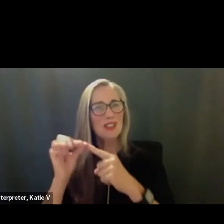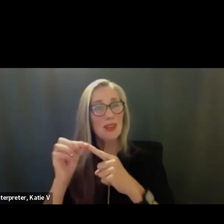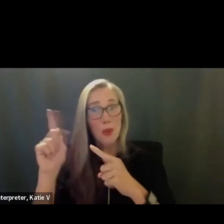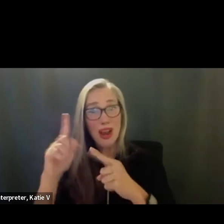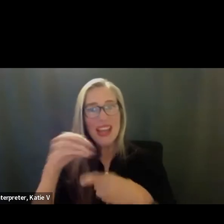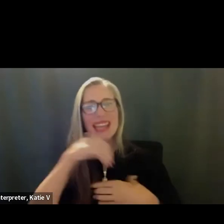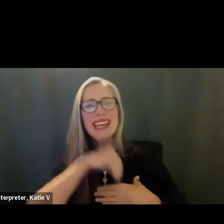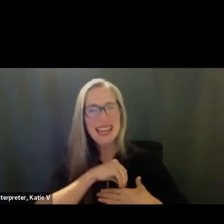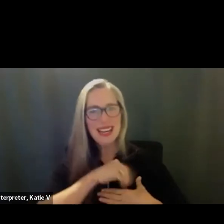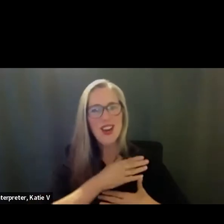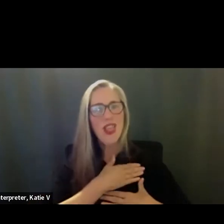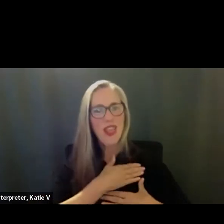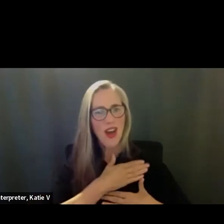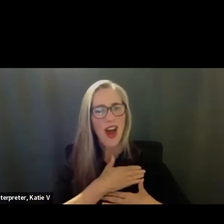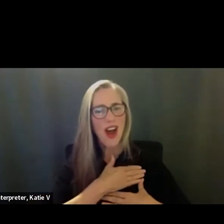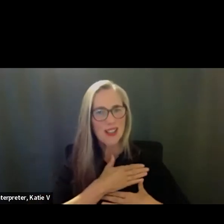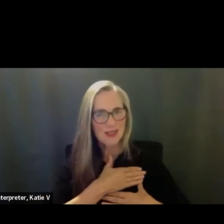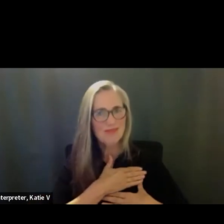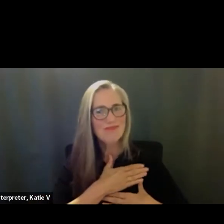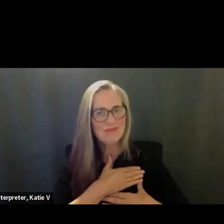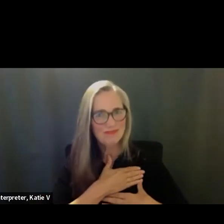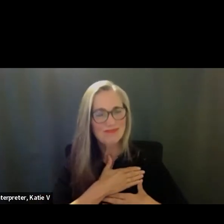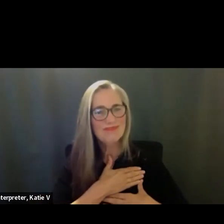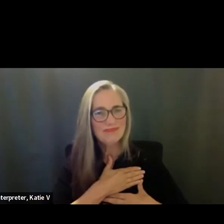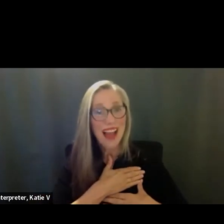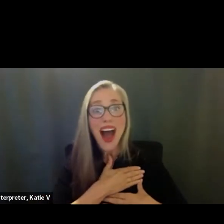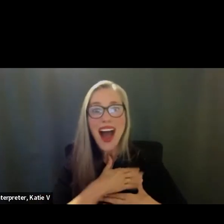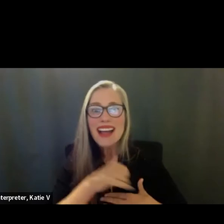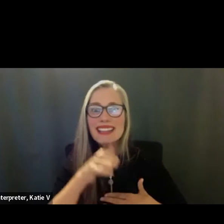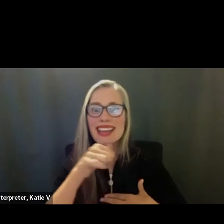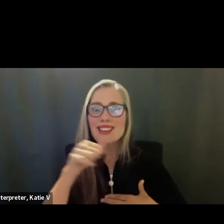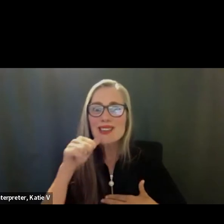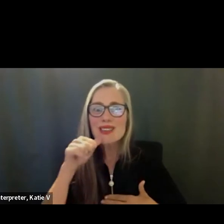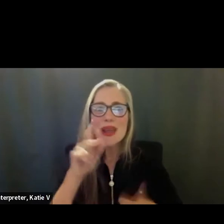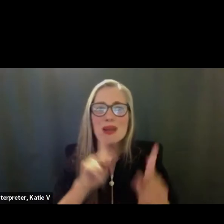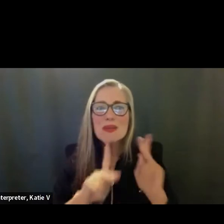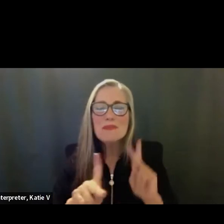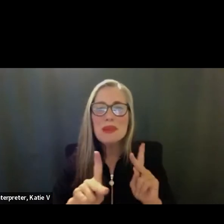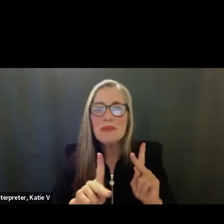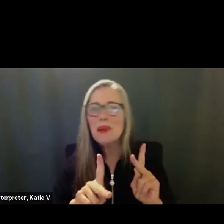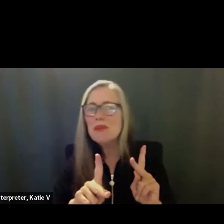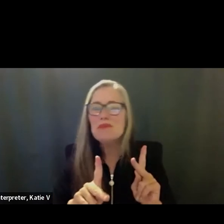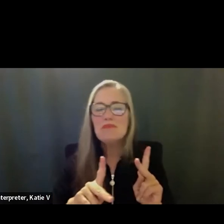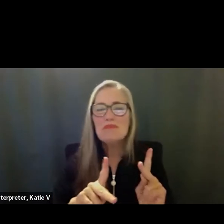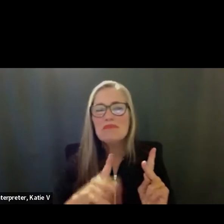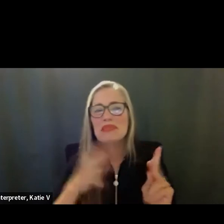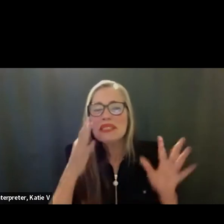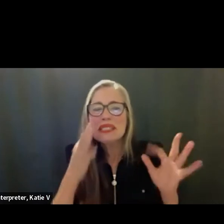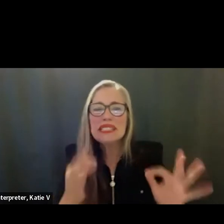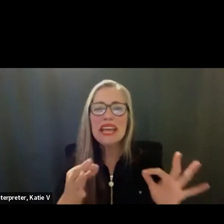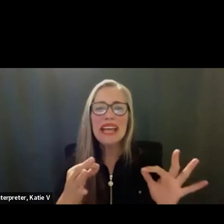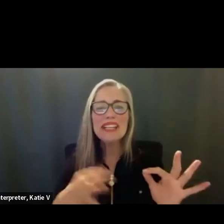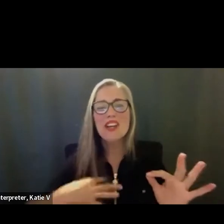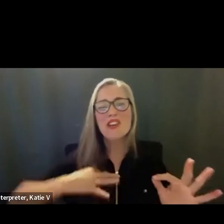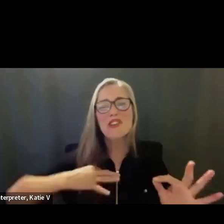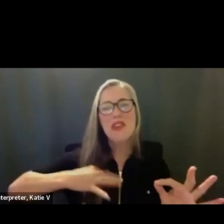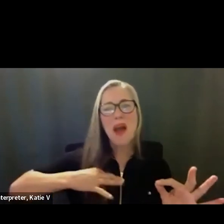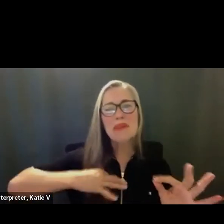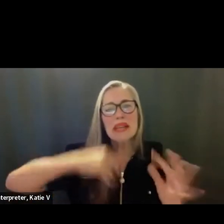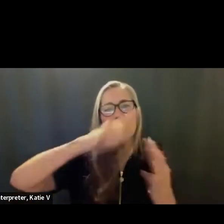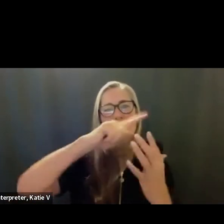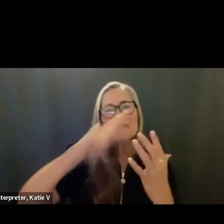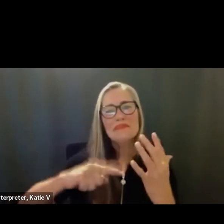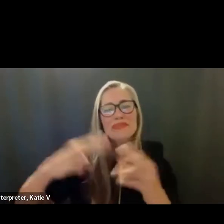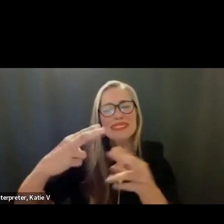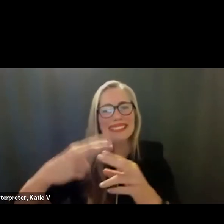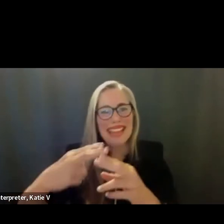yesterday. We had nominations and I can't help but just take a few minutes to share those with you. And what I'll